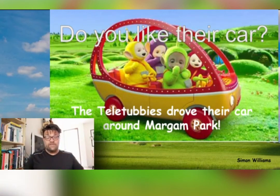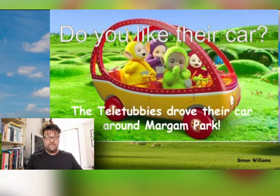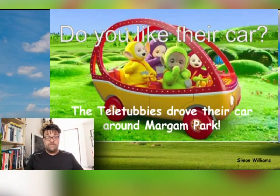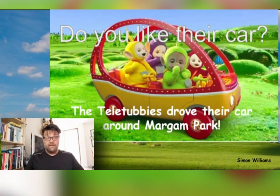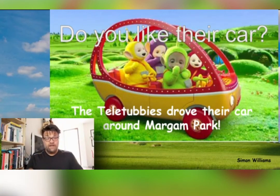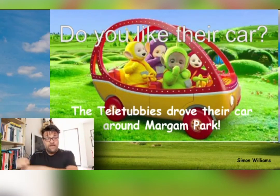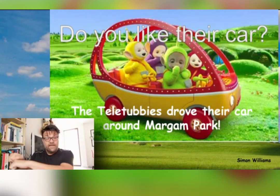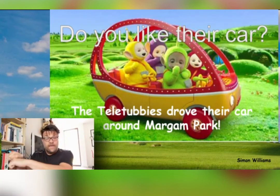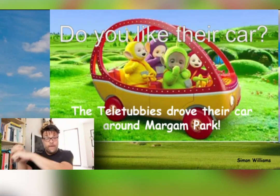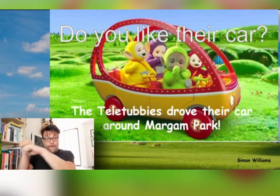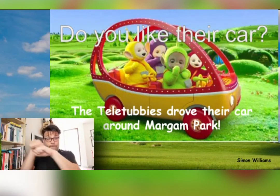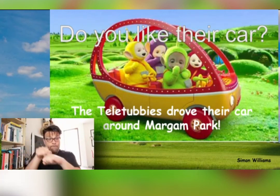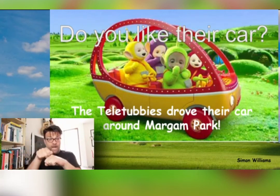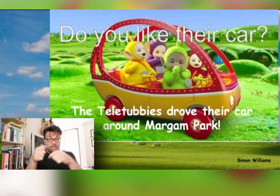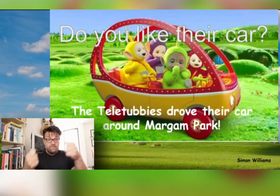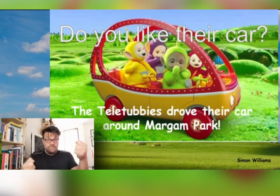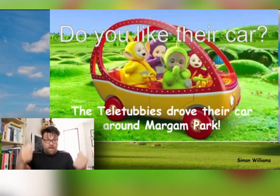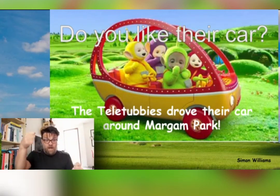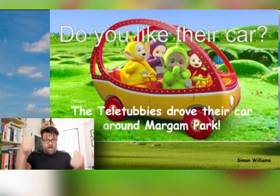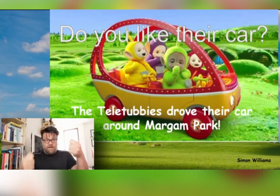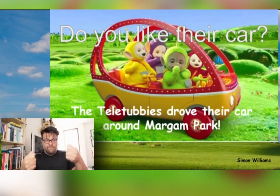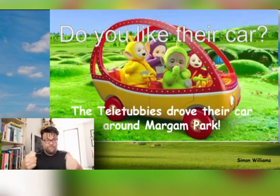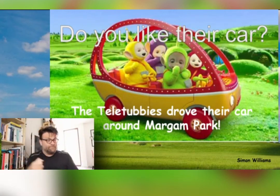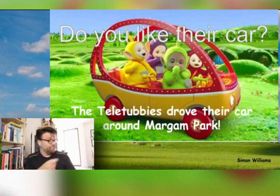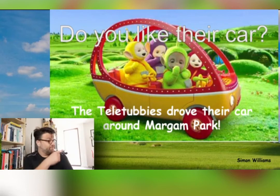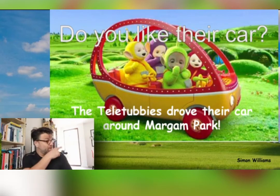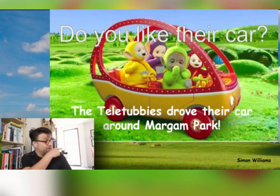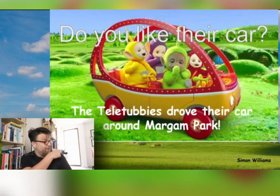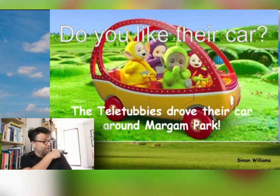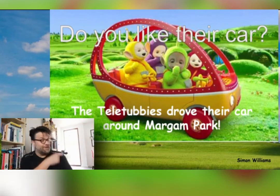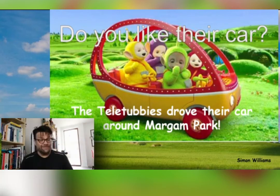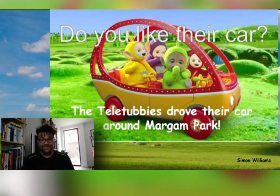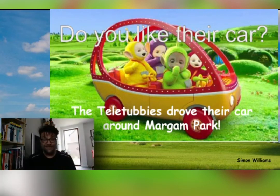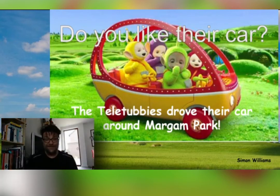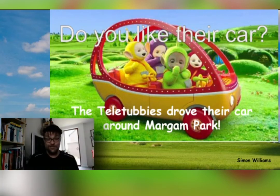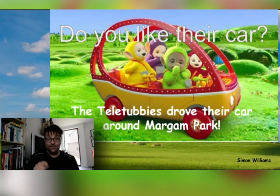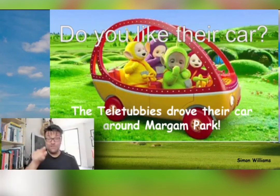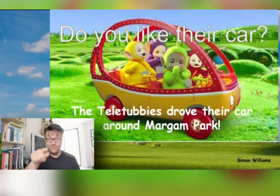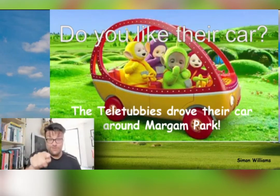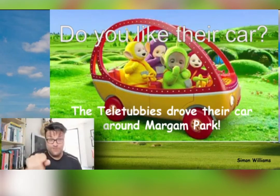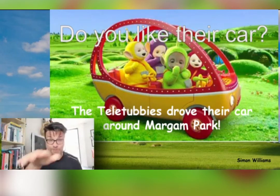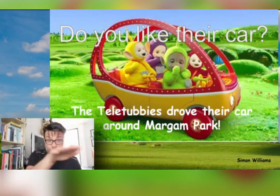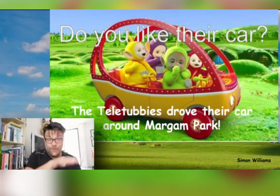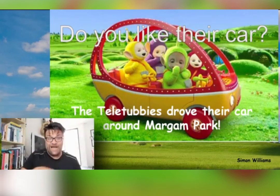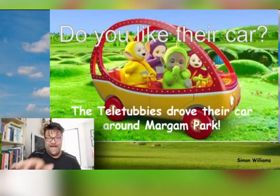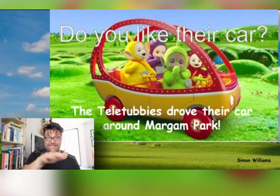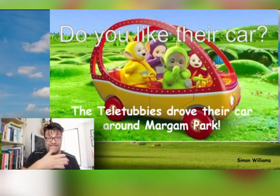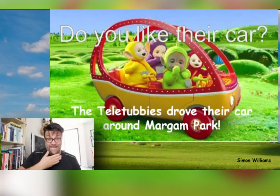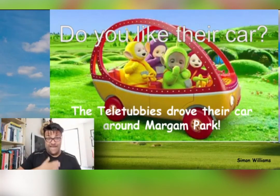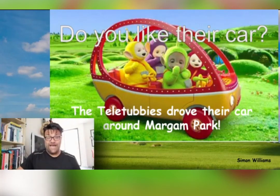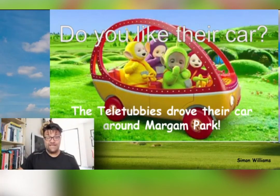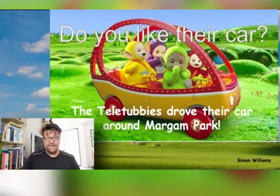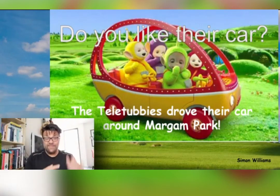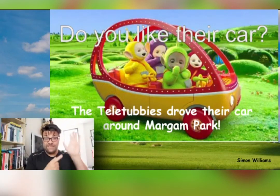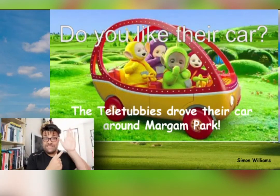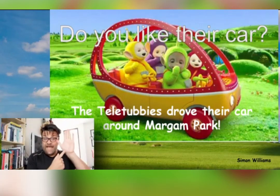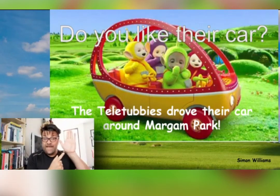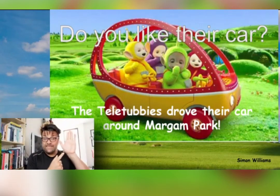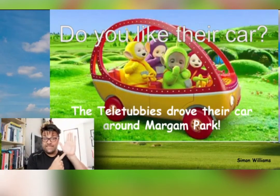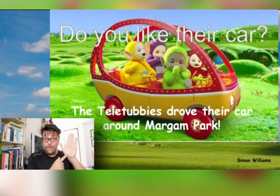Teletubbies came by car. Look, do you guys like the